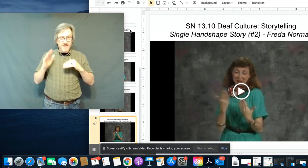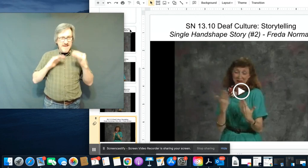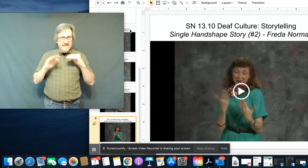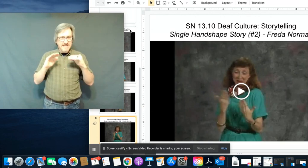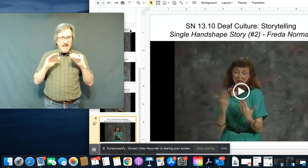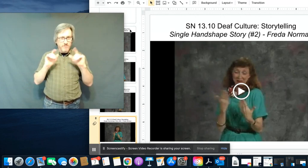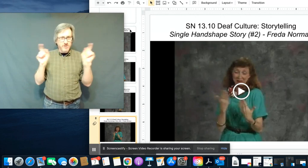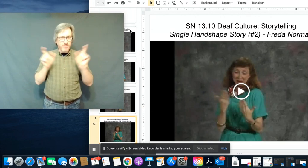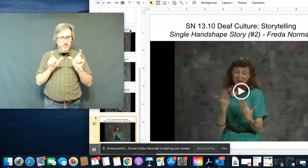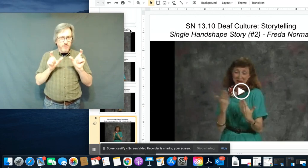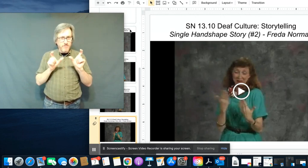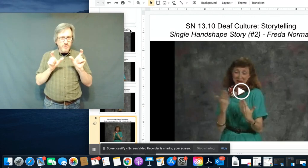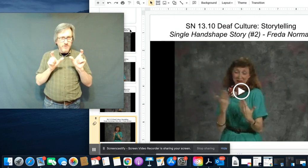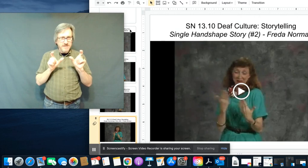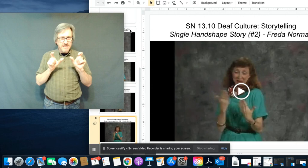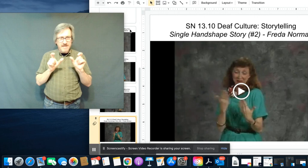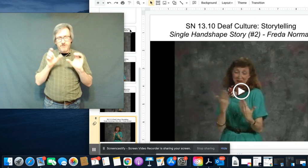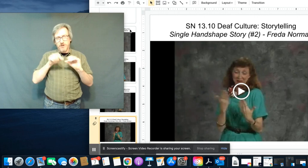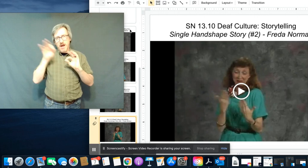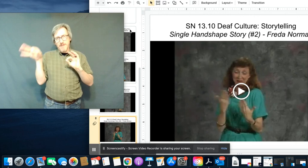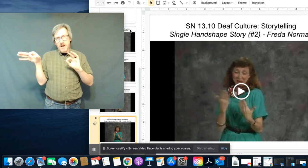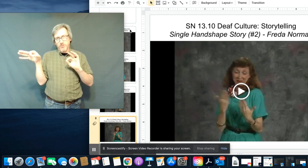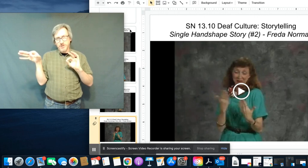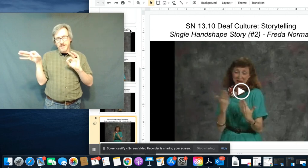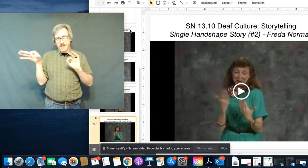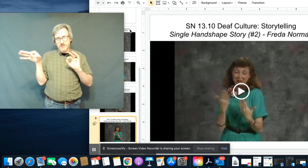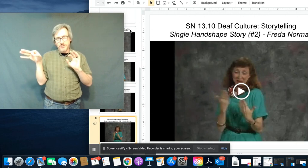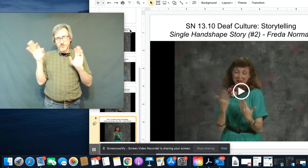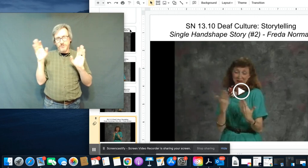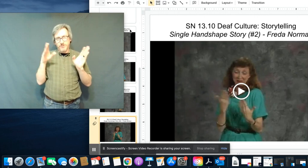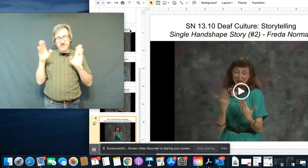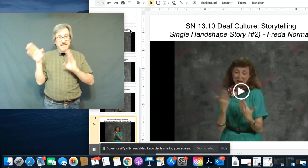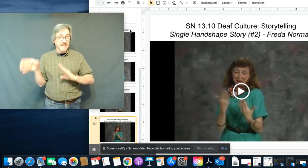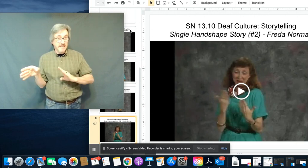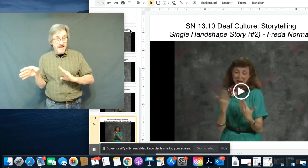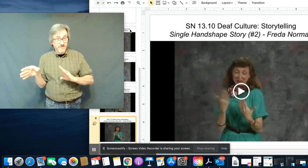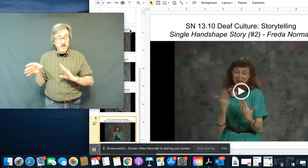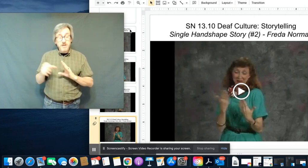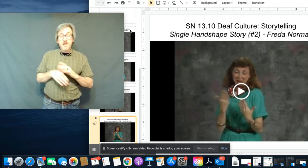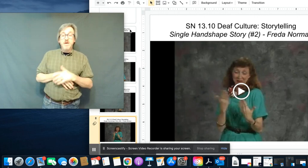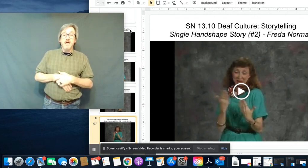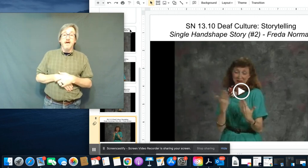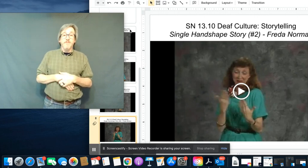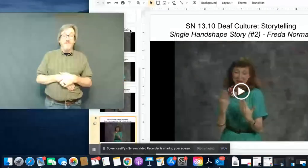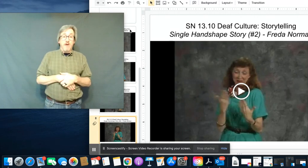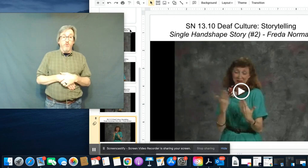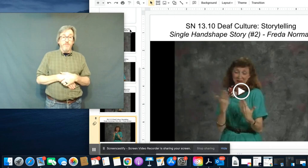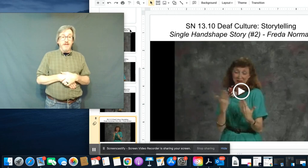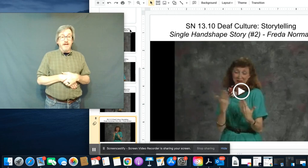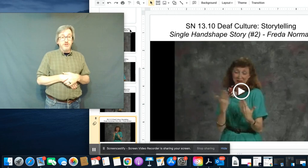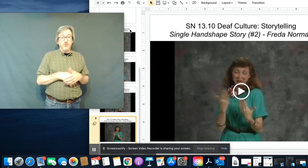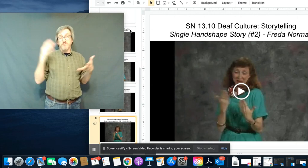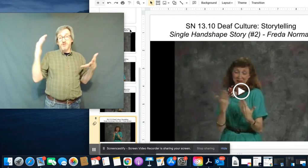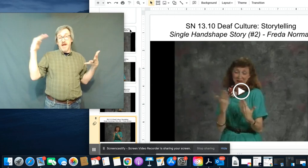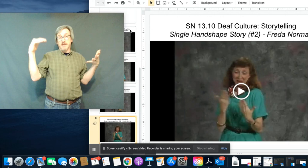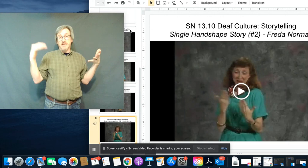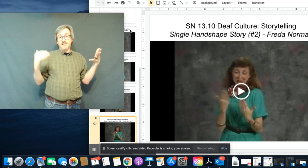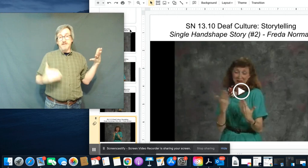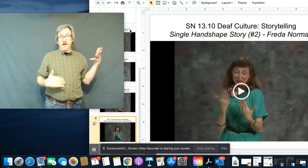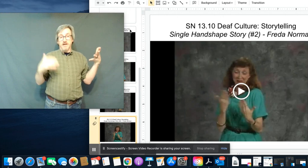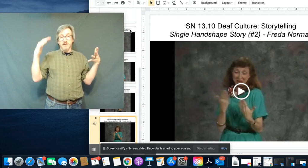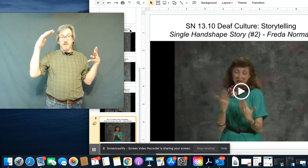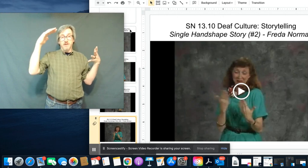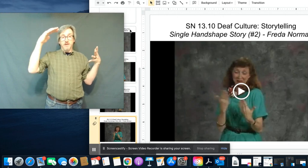The next thing, I was going to lump two things in together. I'm now pushing it into 1311, and that will be a sort of